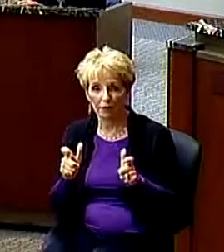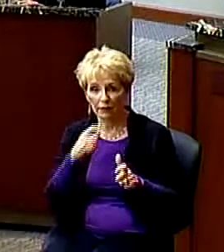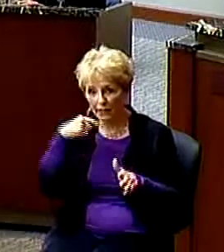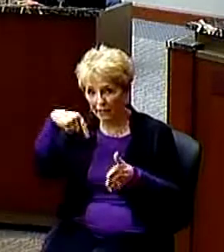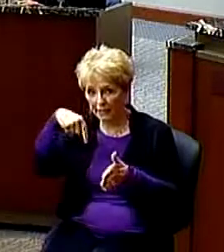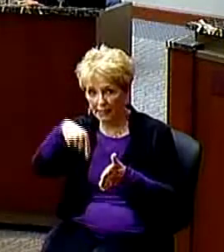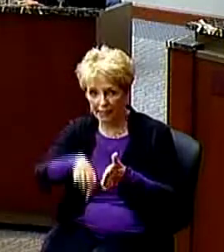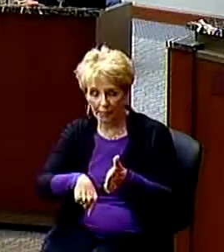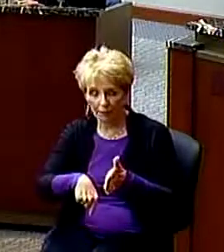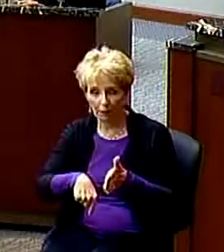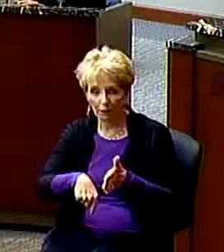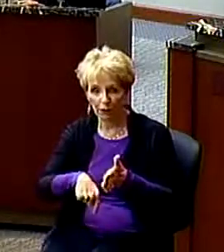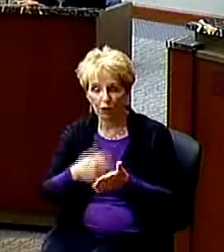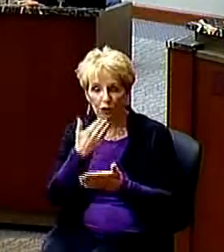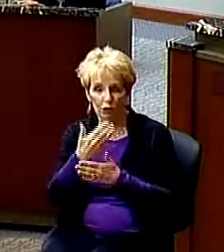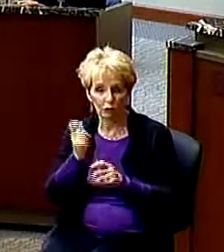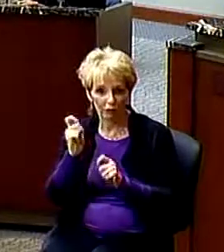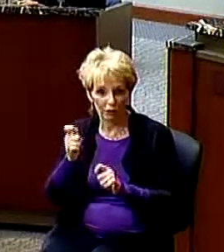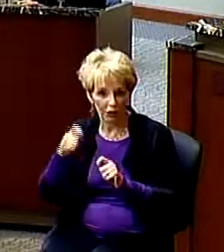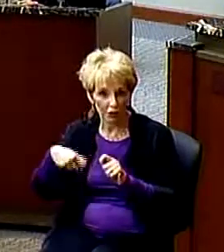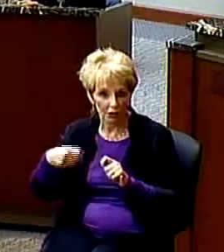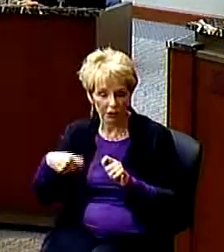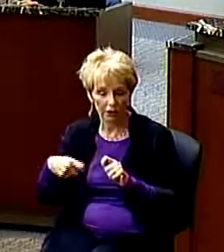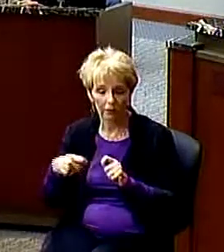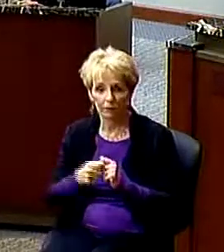deep, they're good fishing,